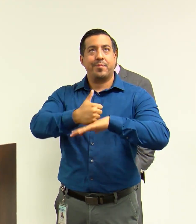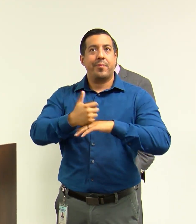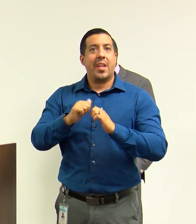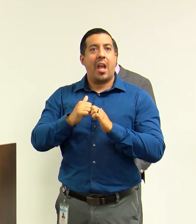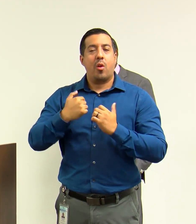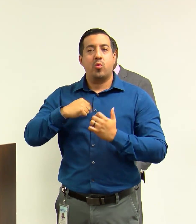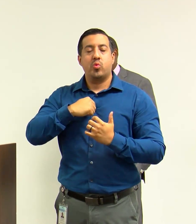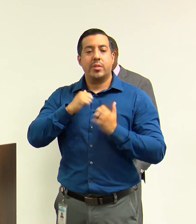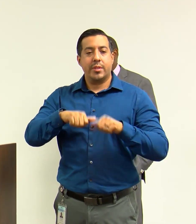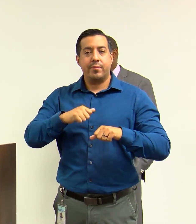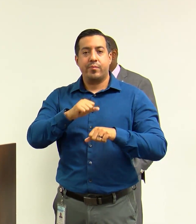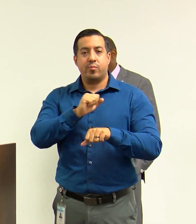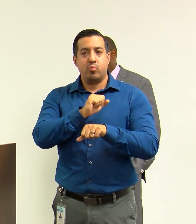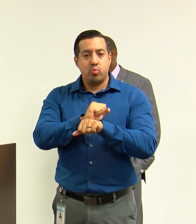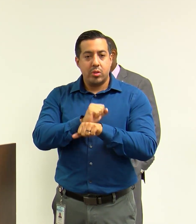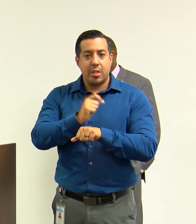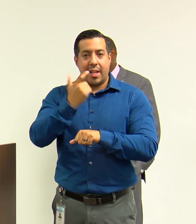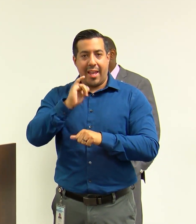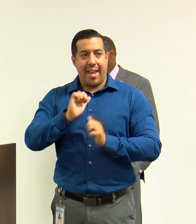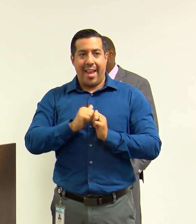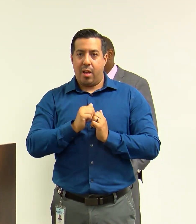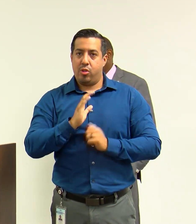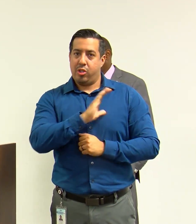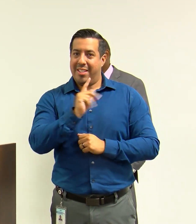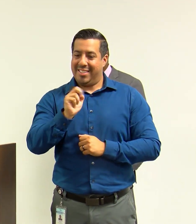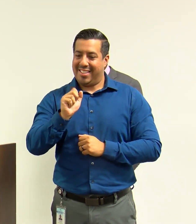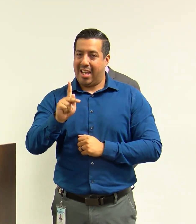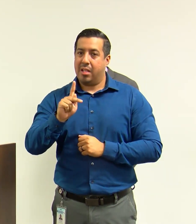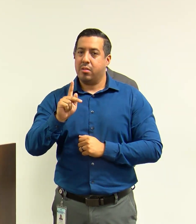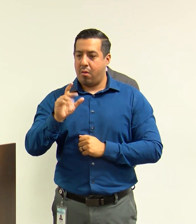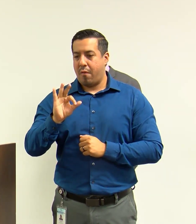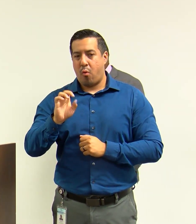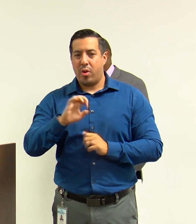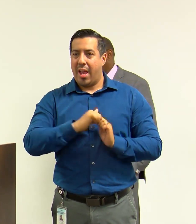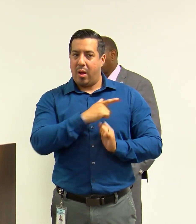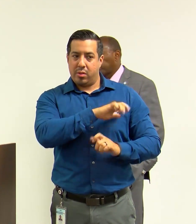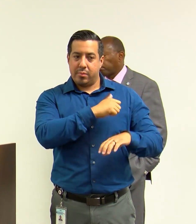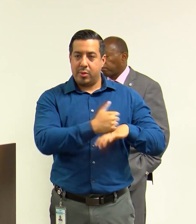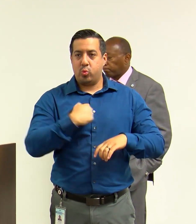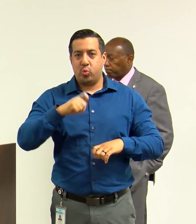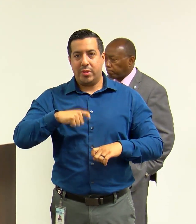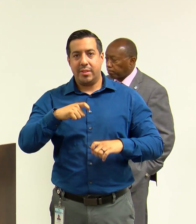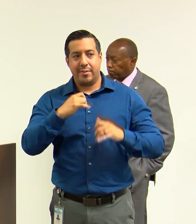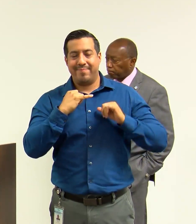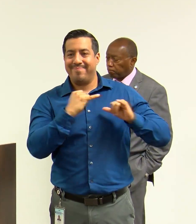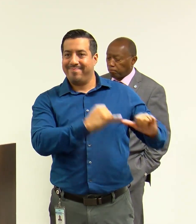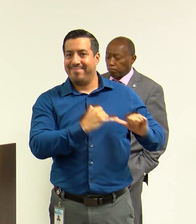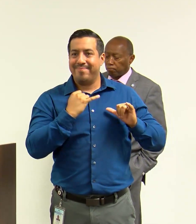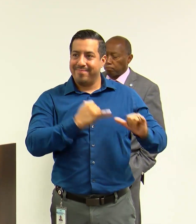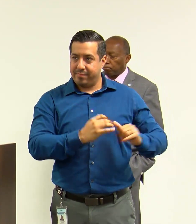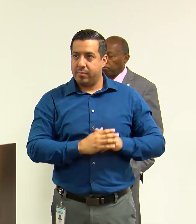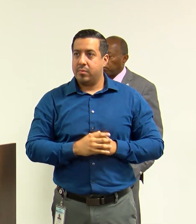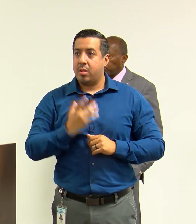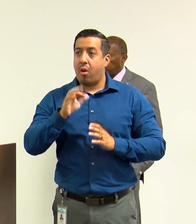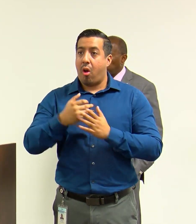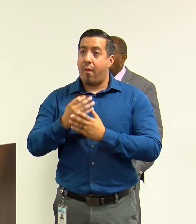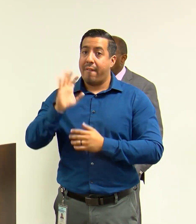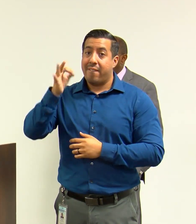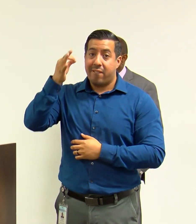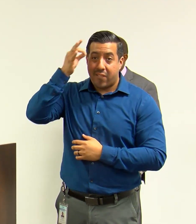the work that your criminal justice task force did. My commitment is to provide the federal leverage, both in